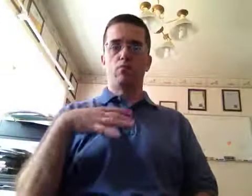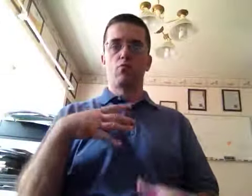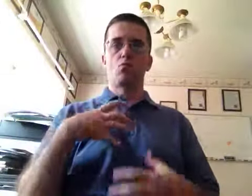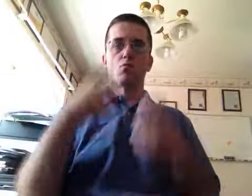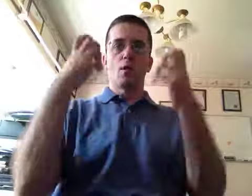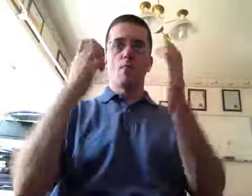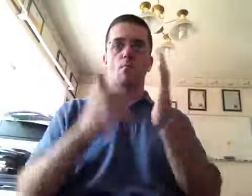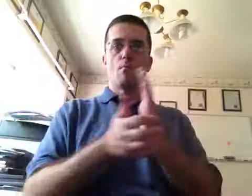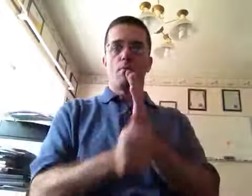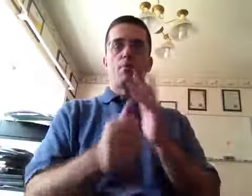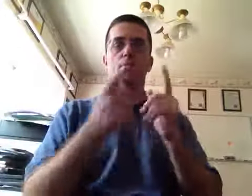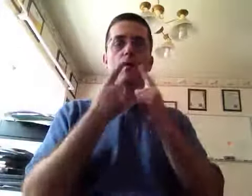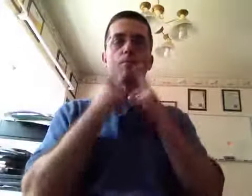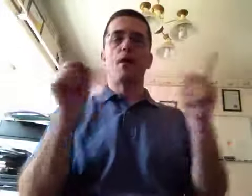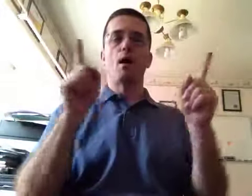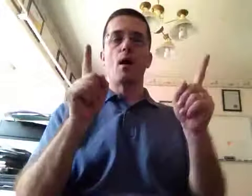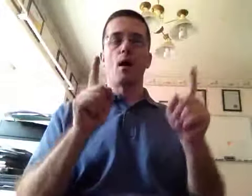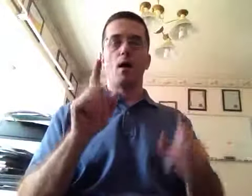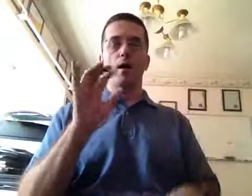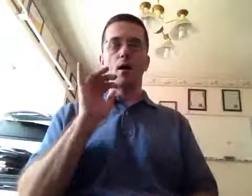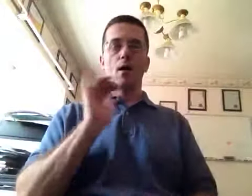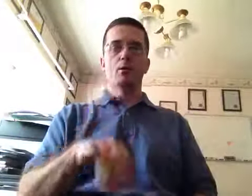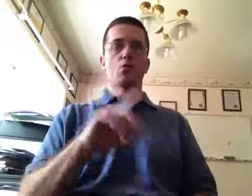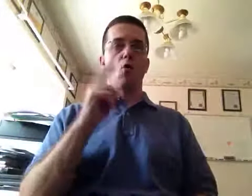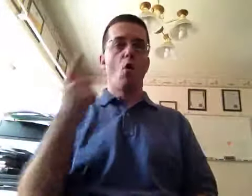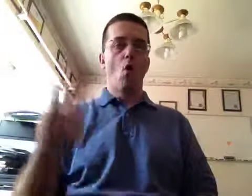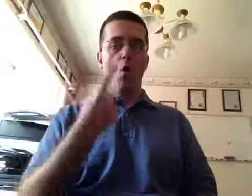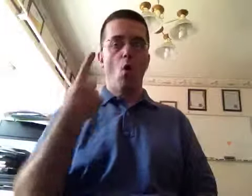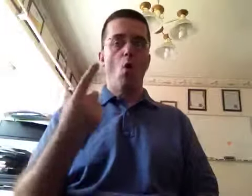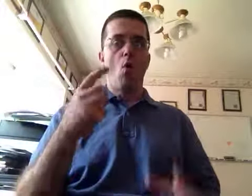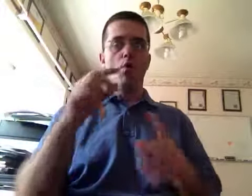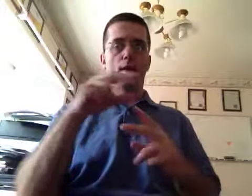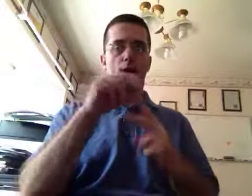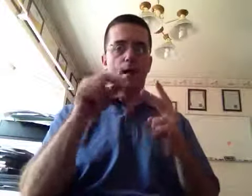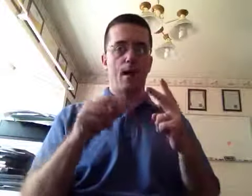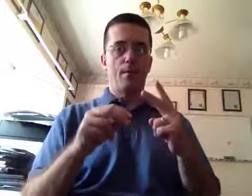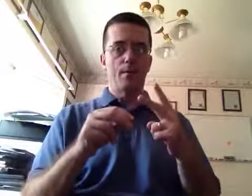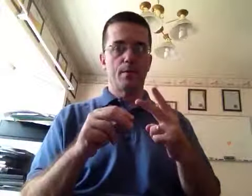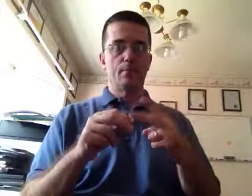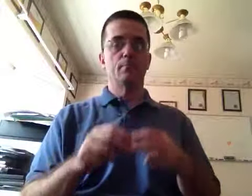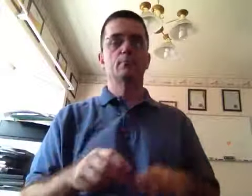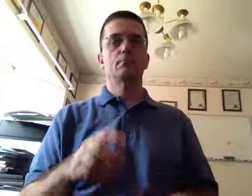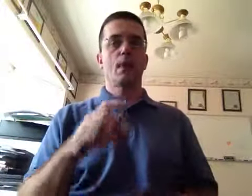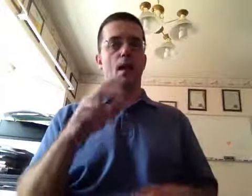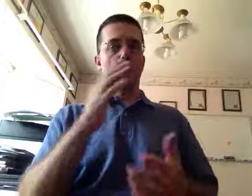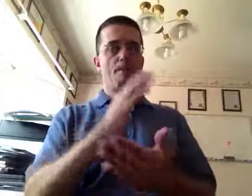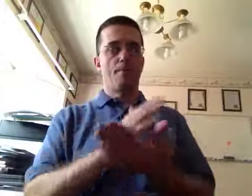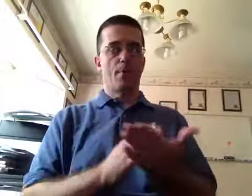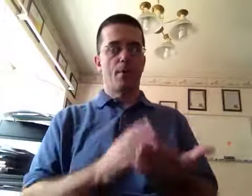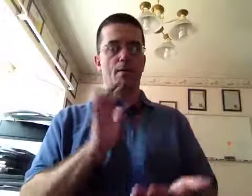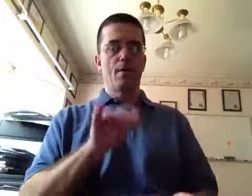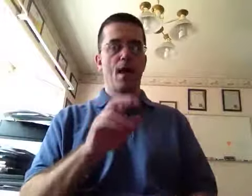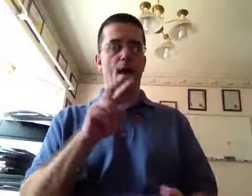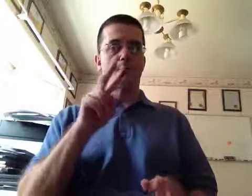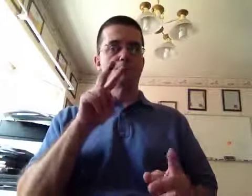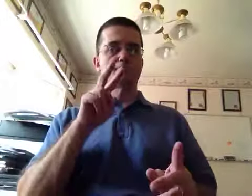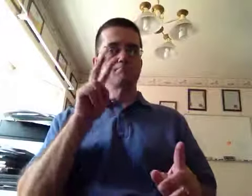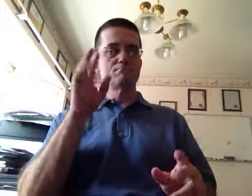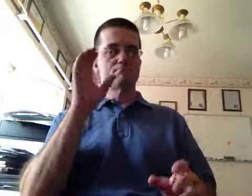excellence and success. It's your only option. And part of that is your process for looking for work as well.